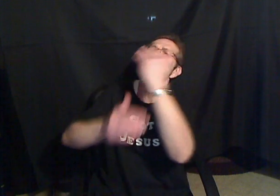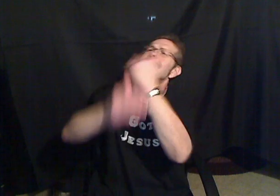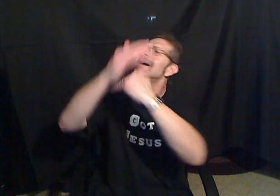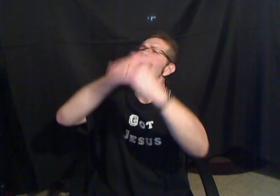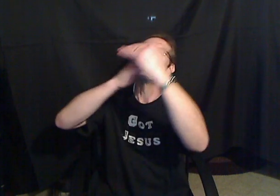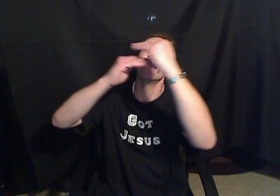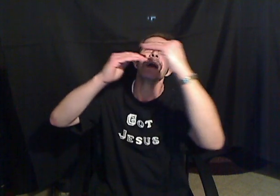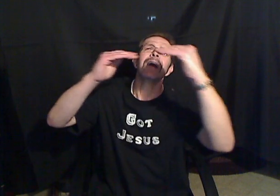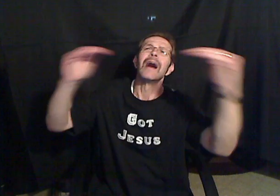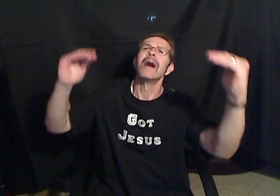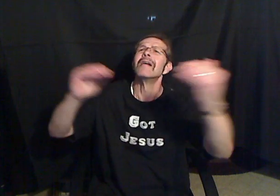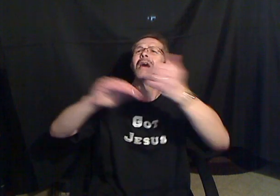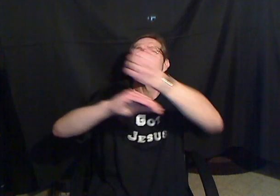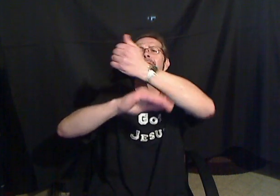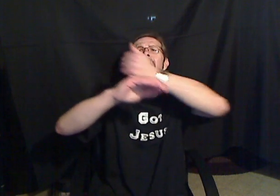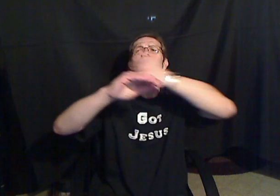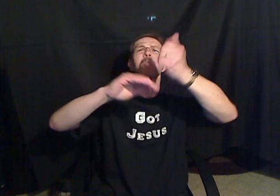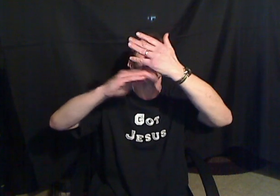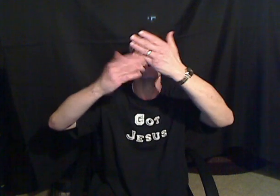in heaven above.